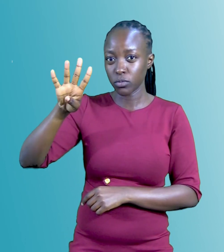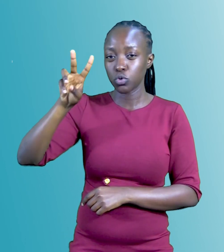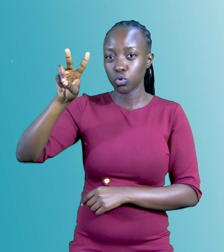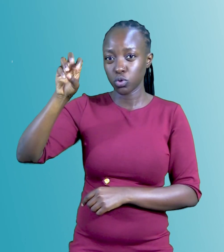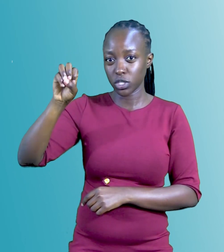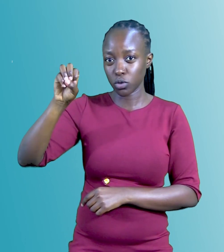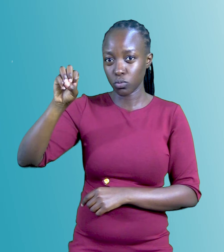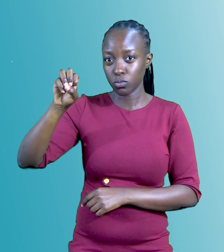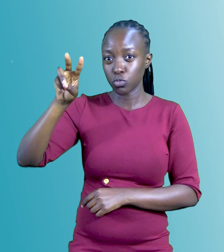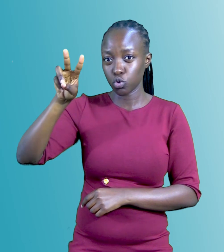2027